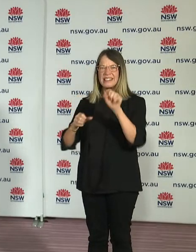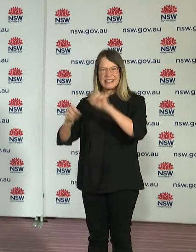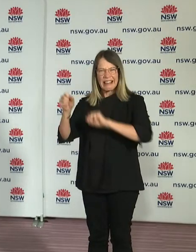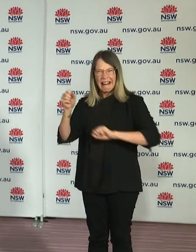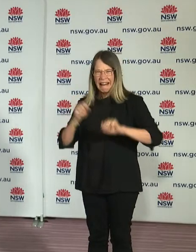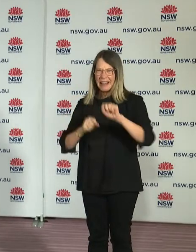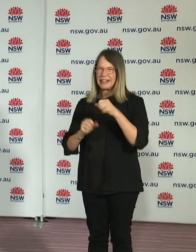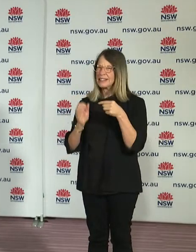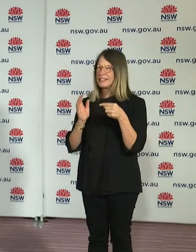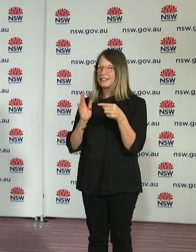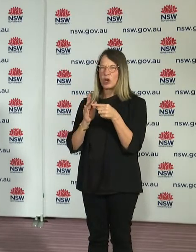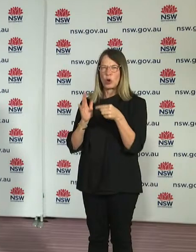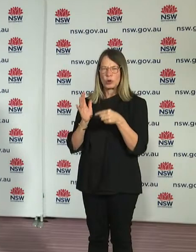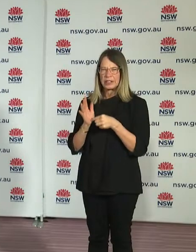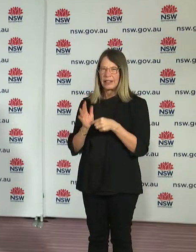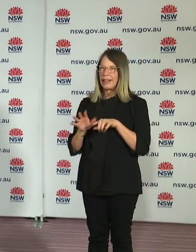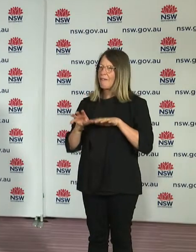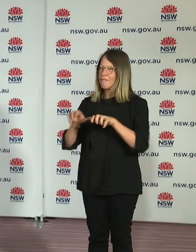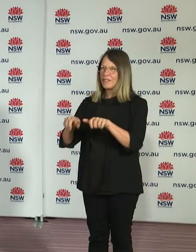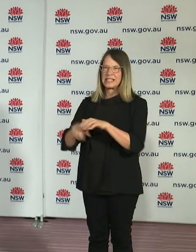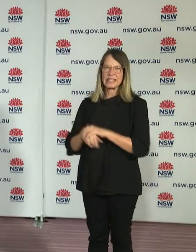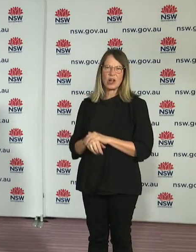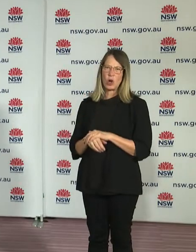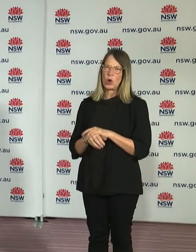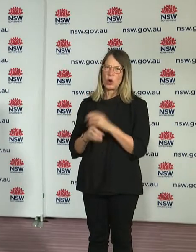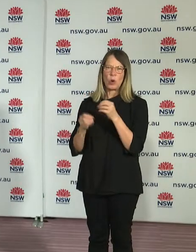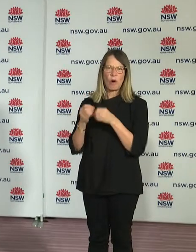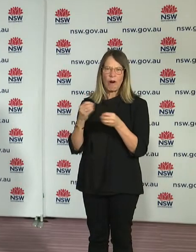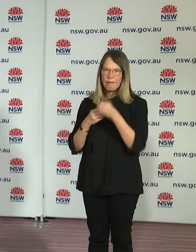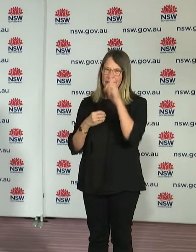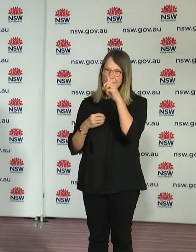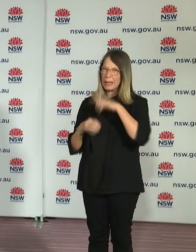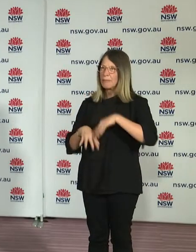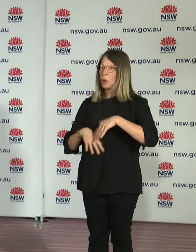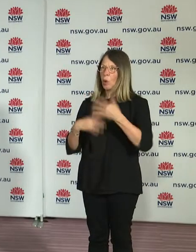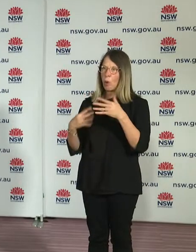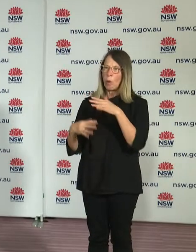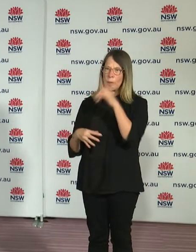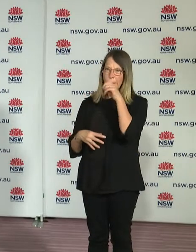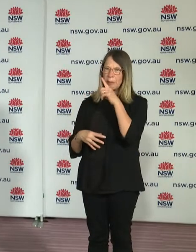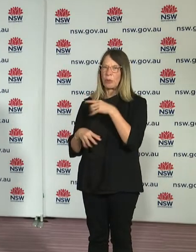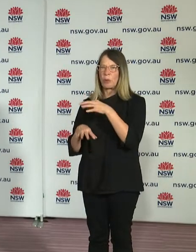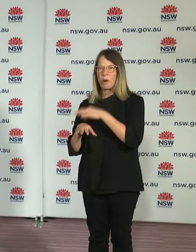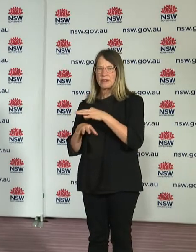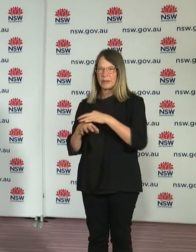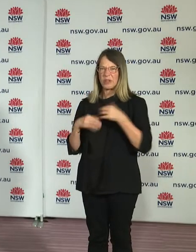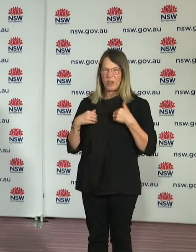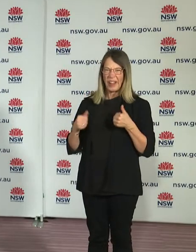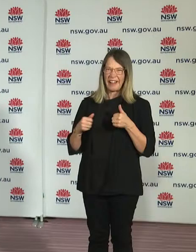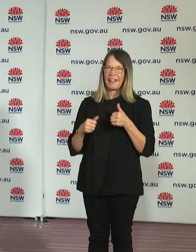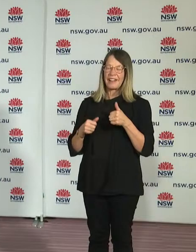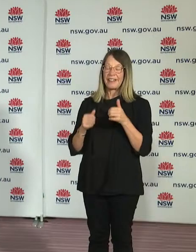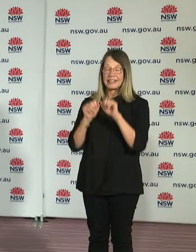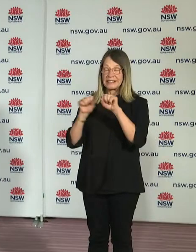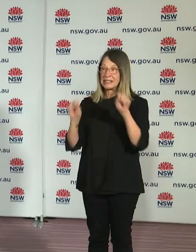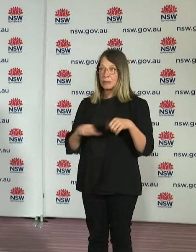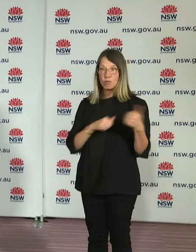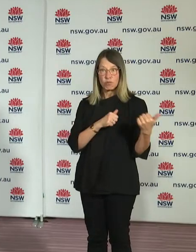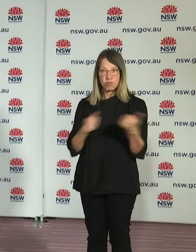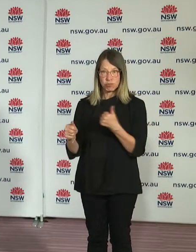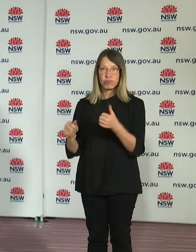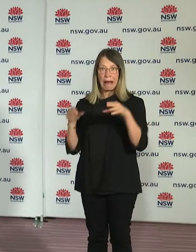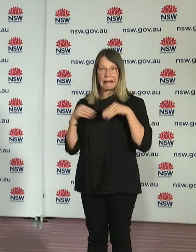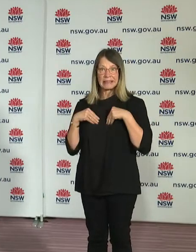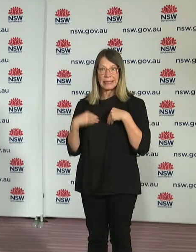administrative staff, everybody who has anything to do with looking after patients and working with colleagues has been very responsive, as you'd